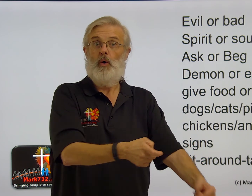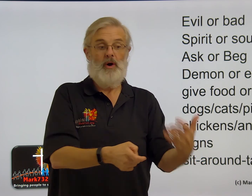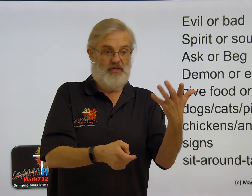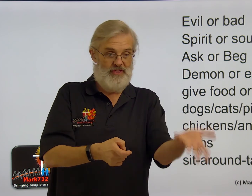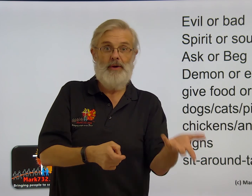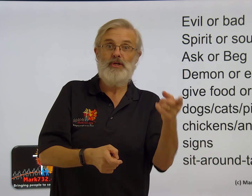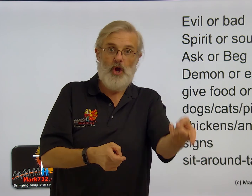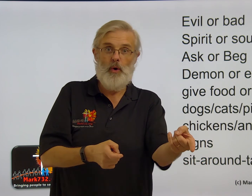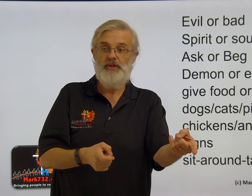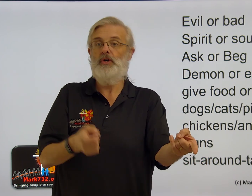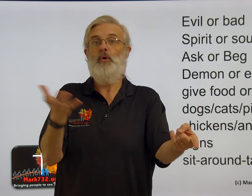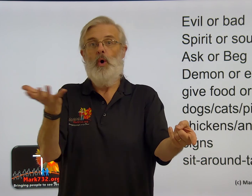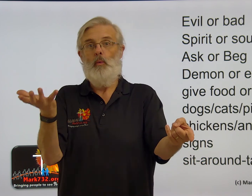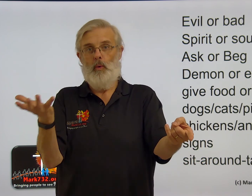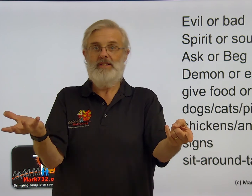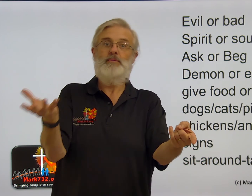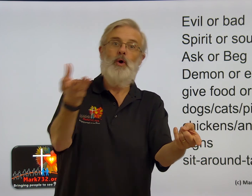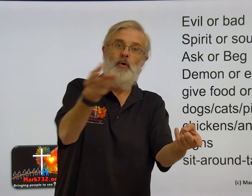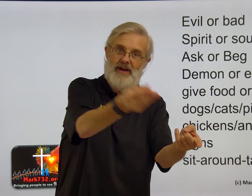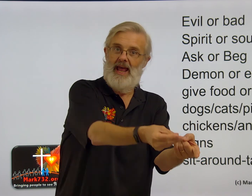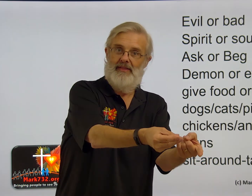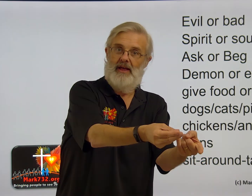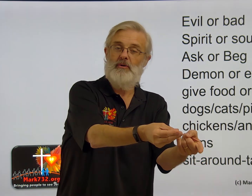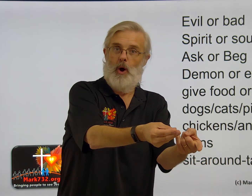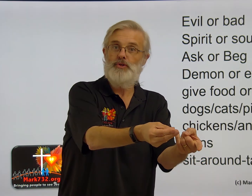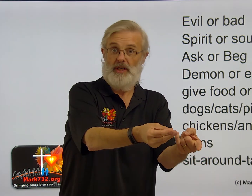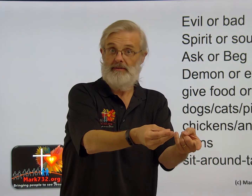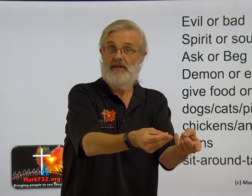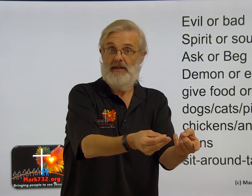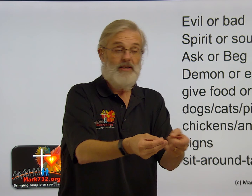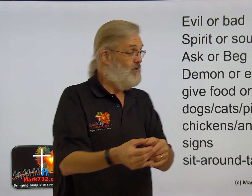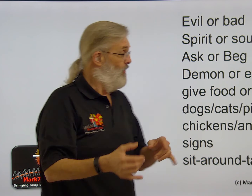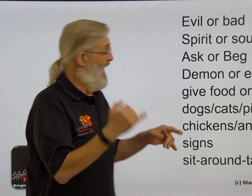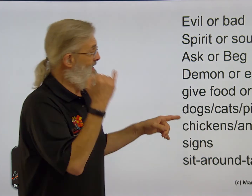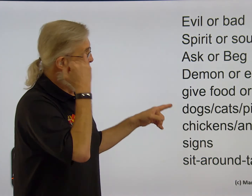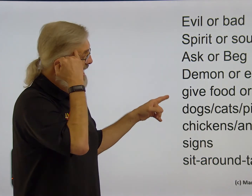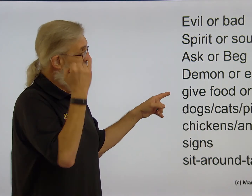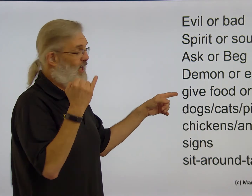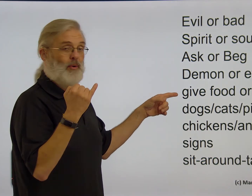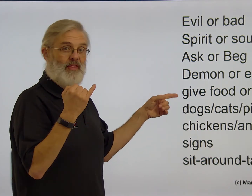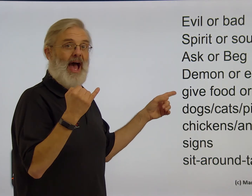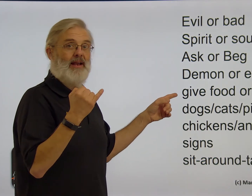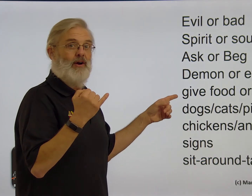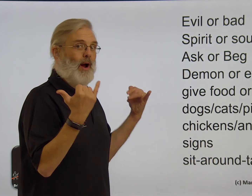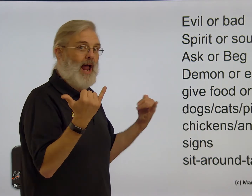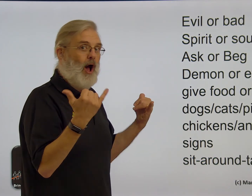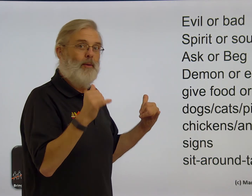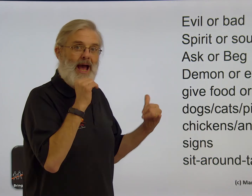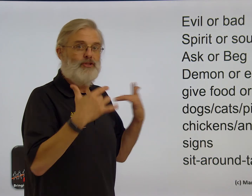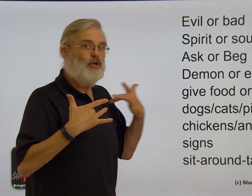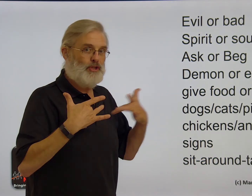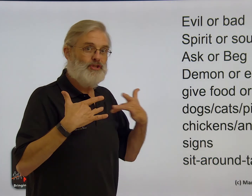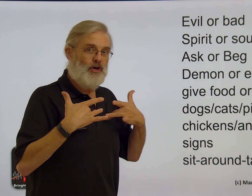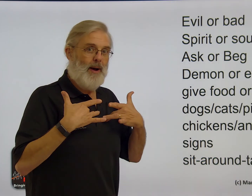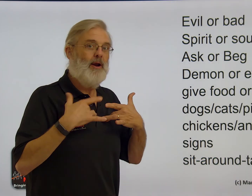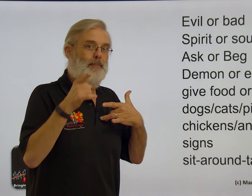the thing we're going to what's doing and then the motion so that's the idea with that right now and that's what concerned about it but